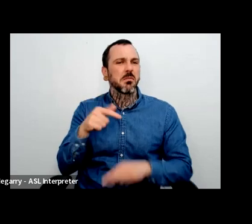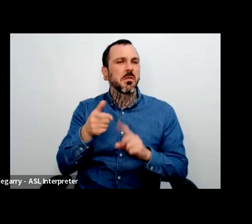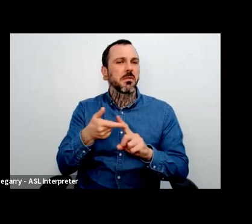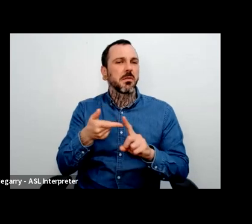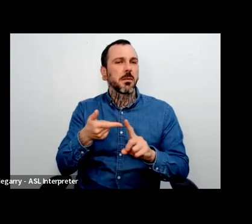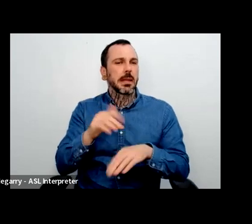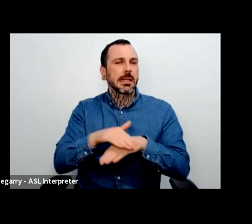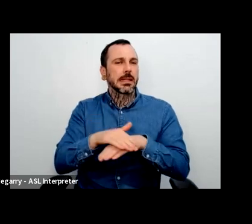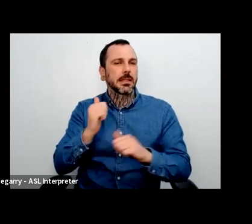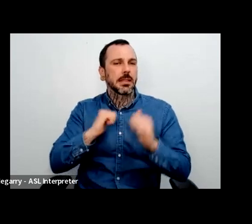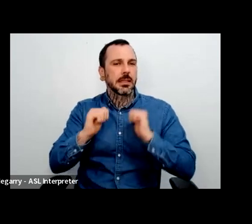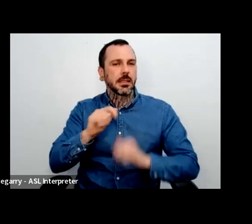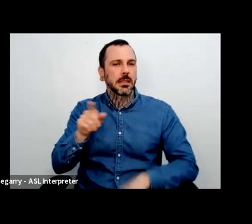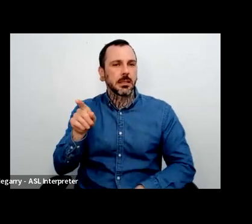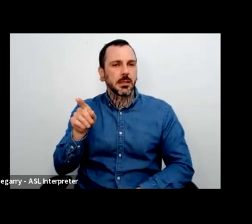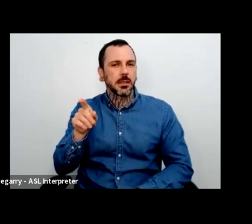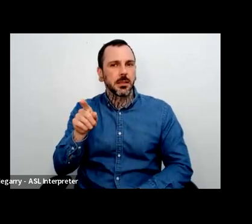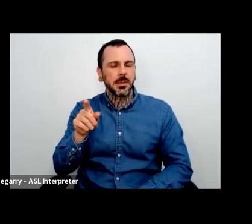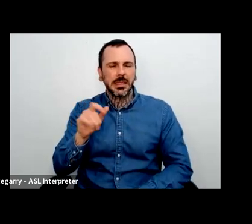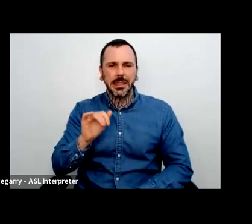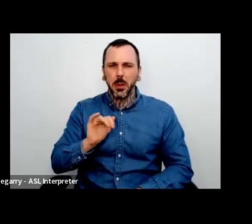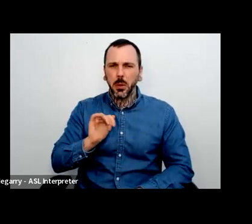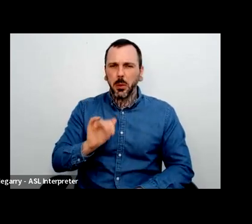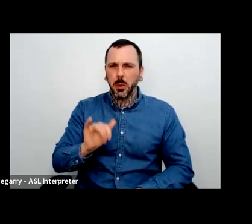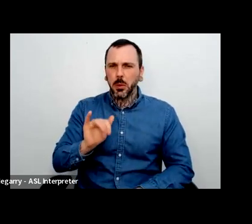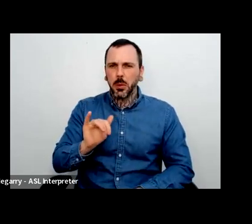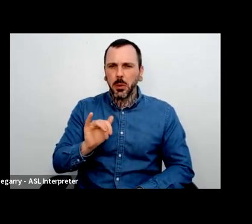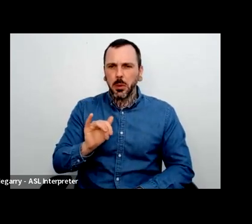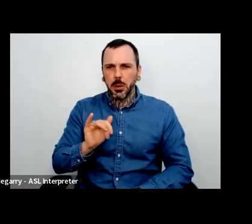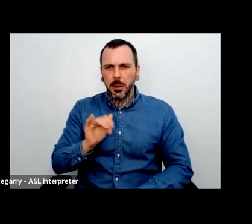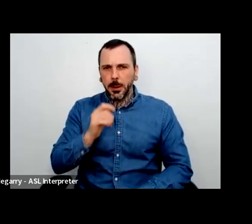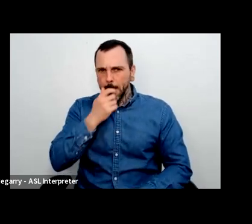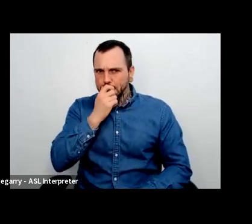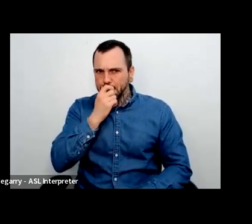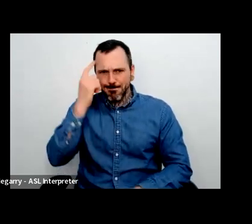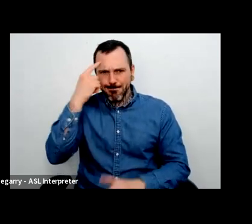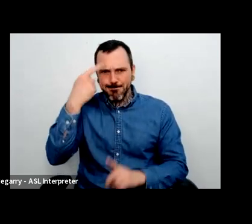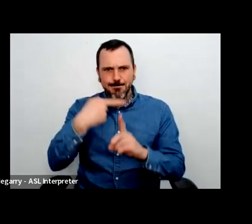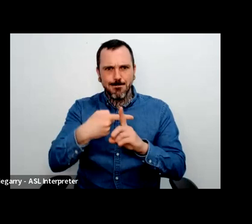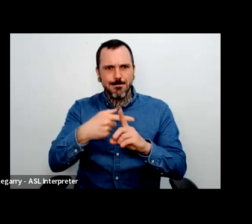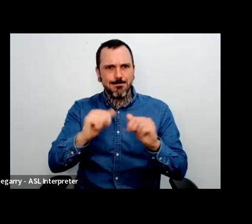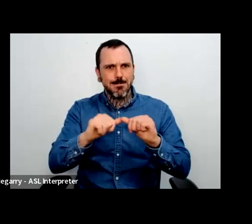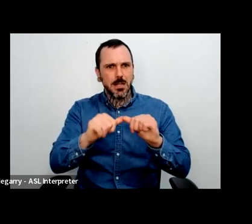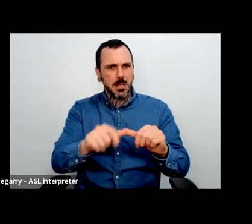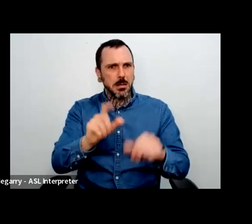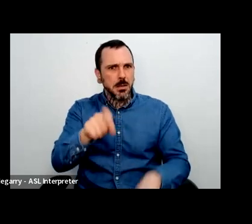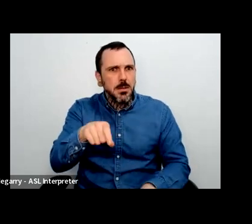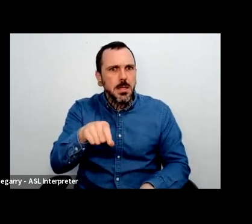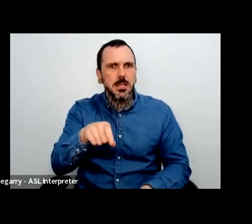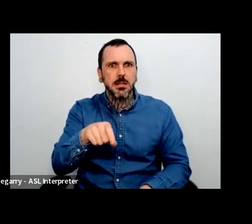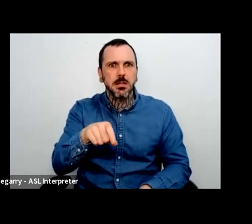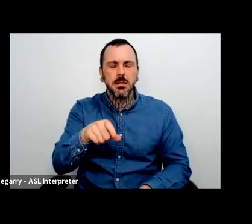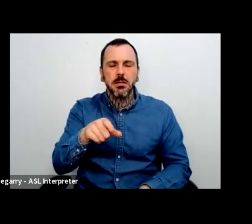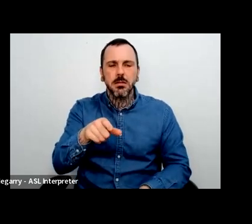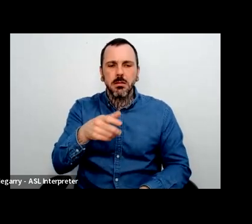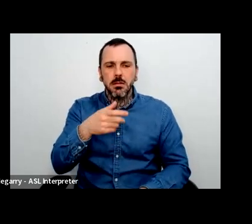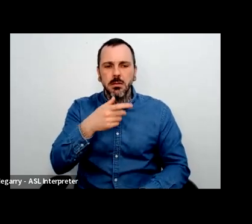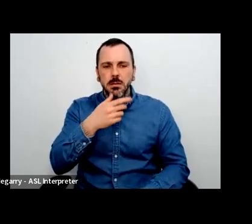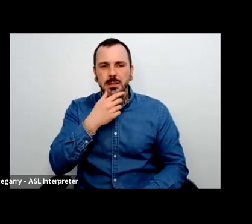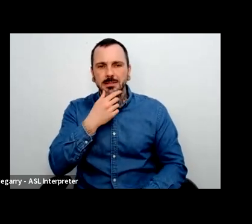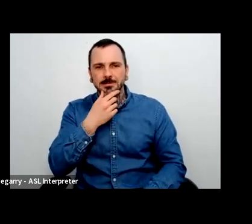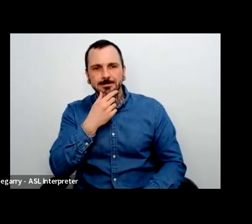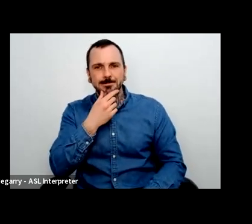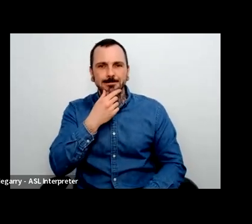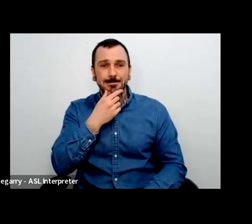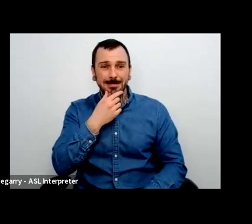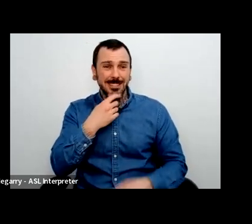I'm really fighting hard to retain that optimism, and noting that it is really hard right now.